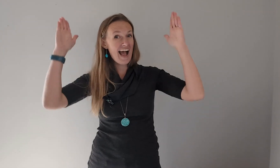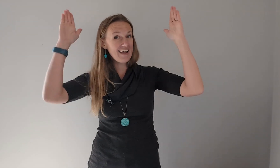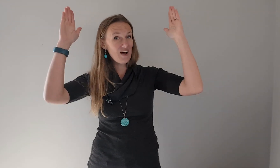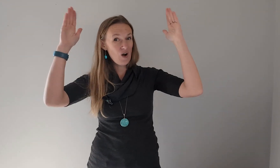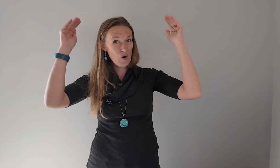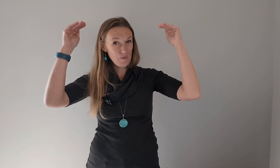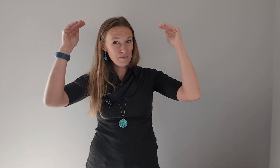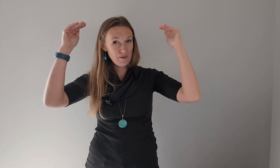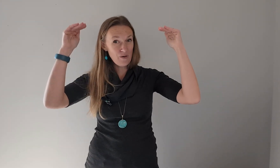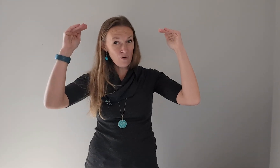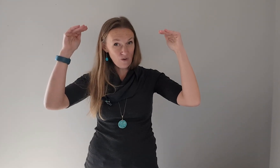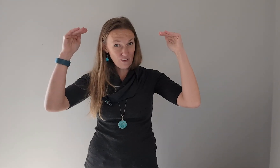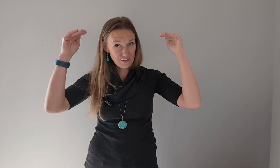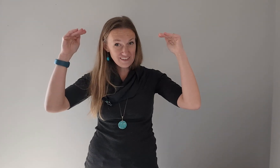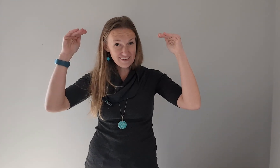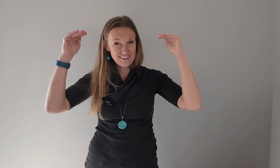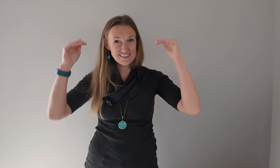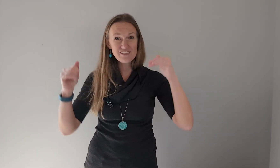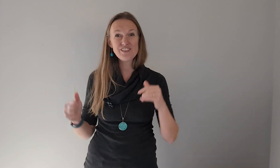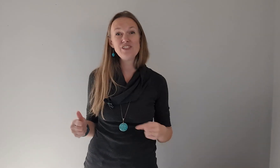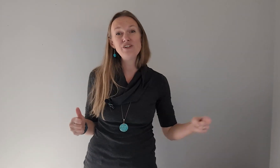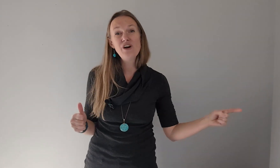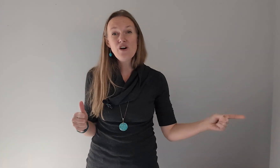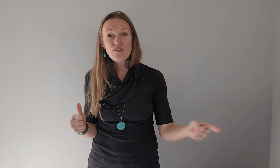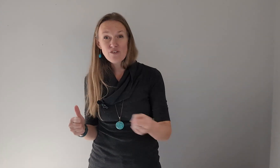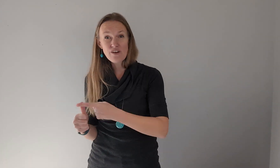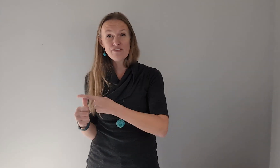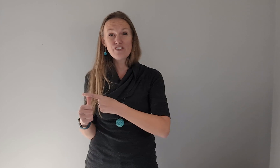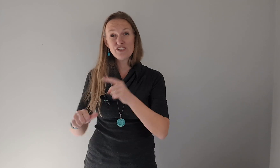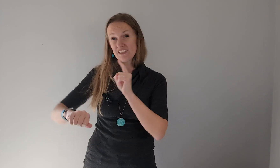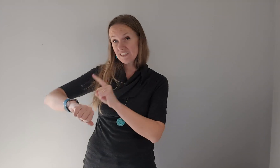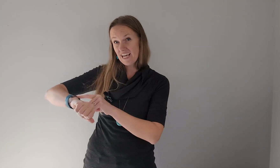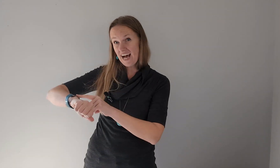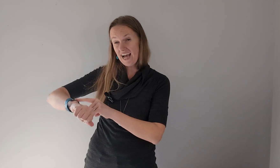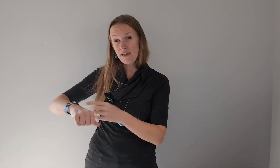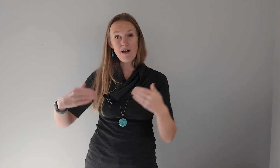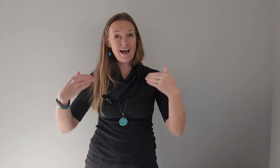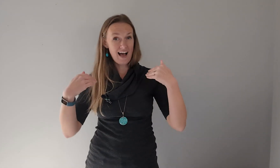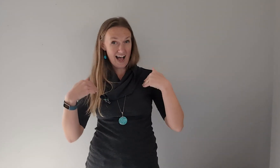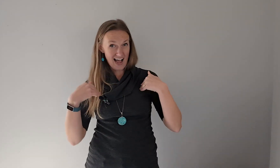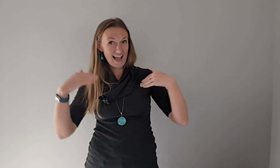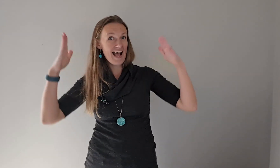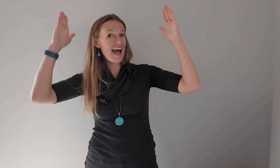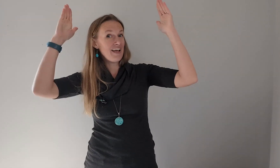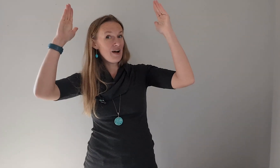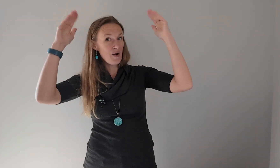had hope. Or you can also do, for the first time, I had